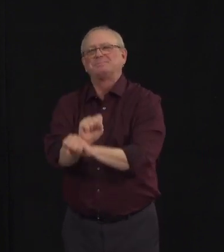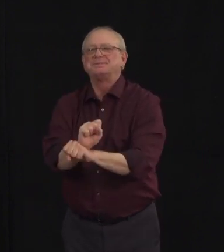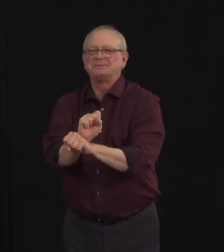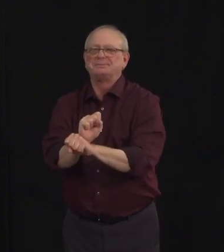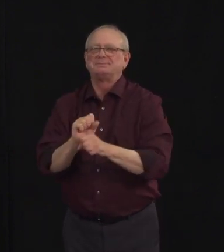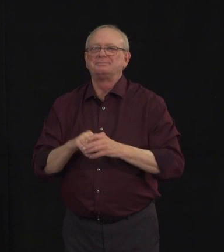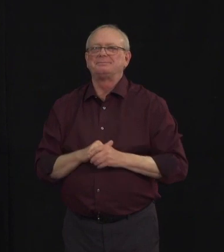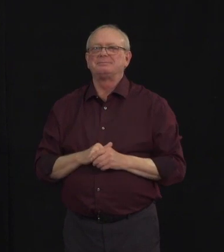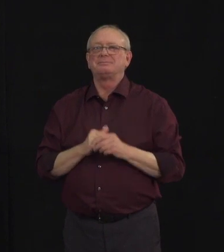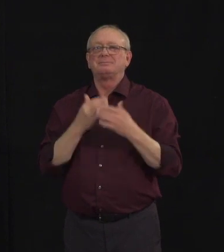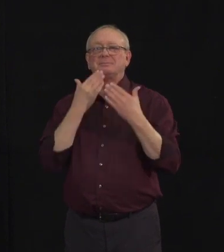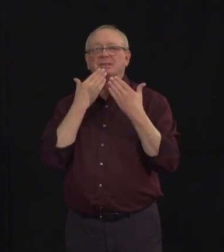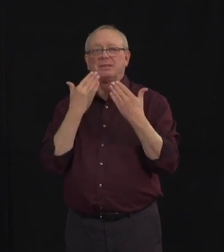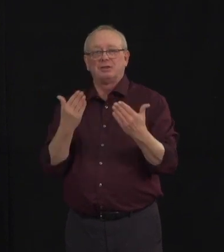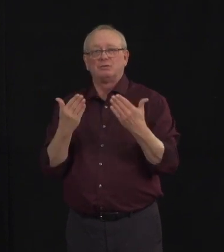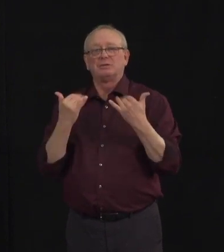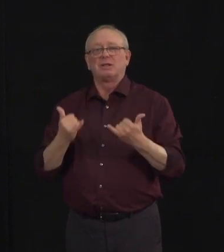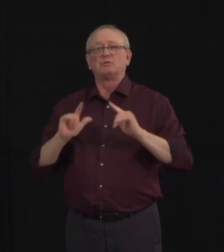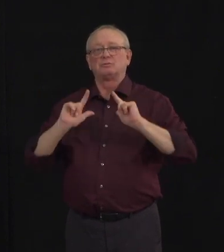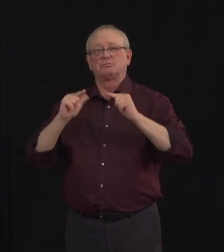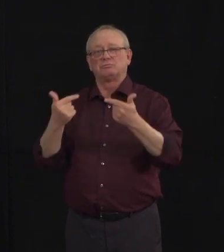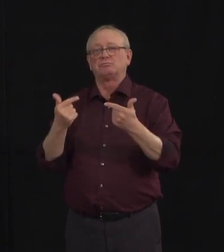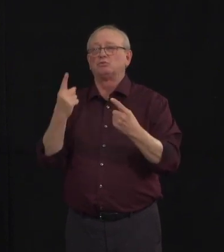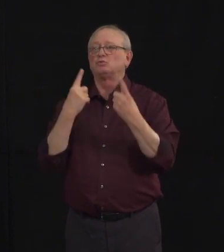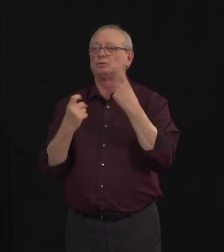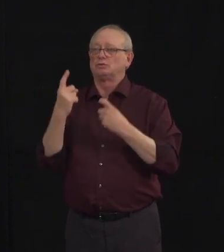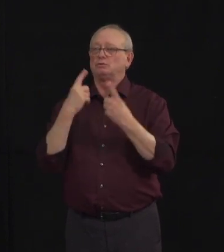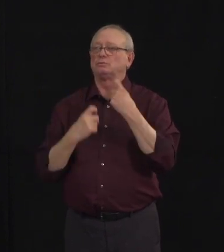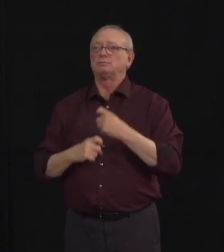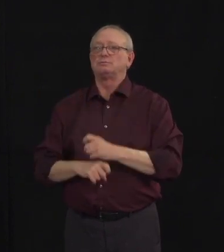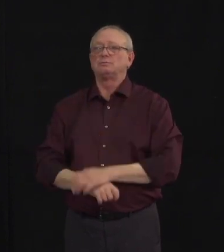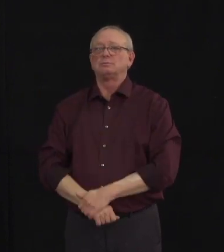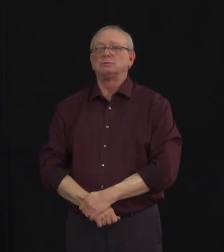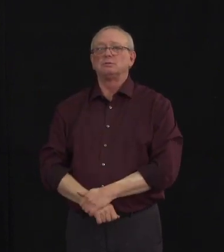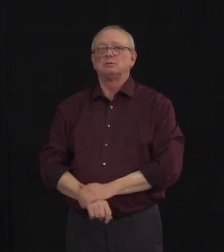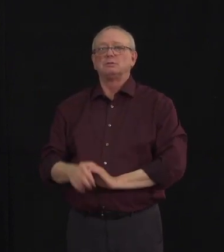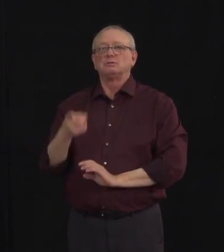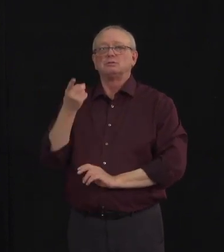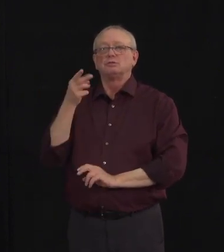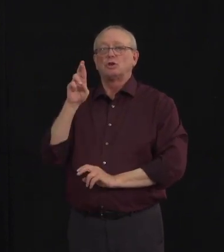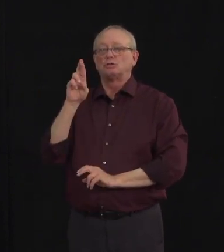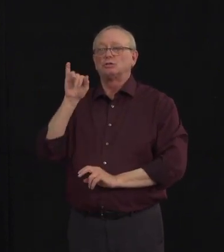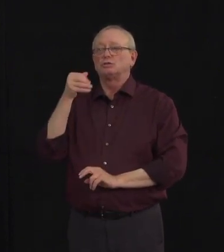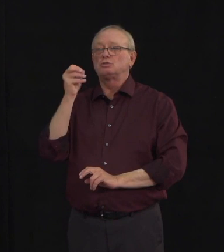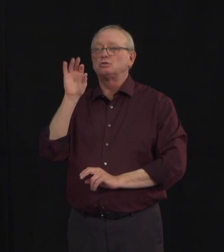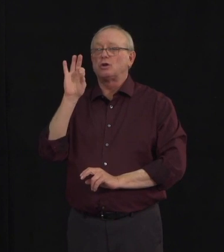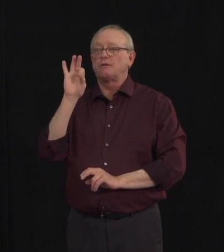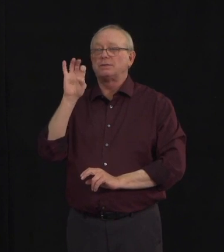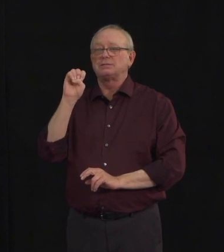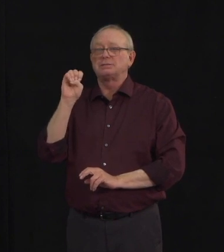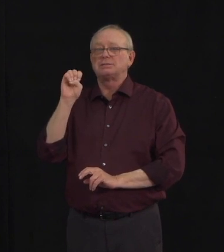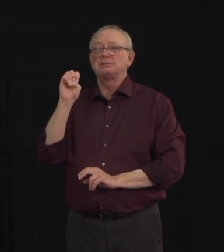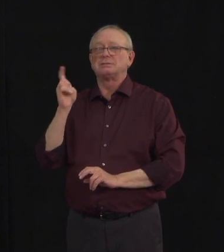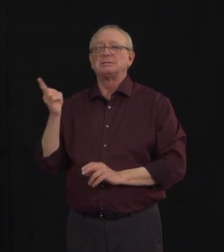and Medical Director with AHS. Operator, could you put through the first question, please? First is Kevin Nimick with CTV. Go